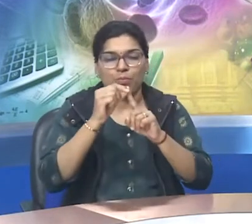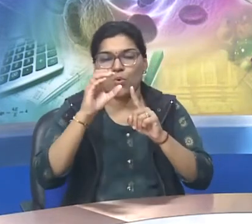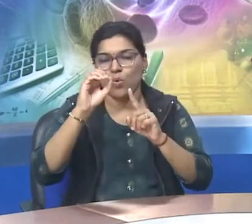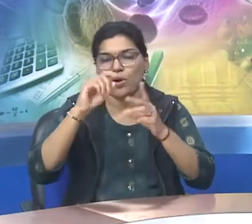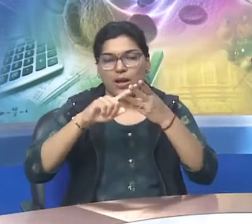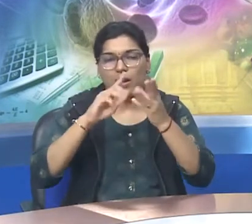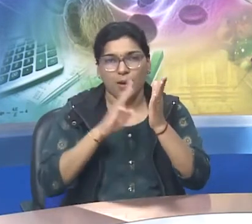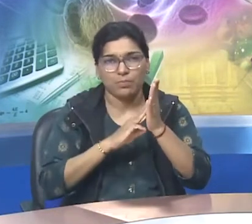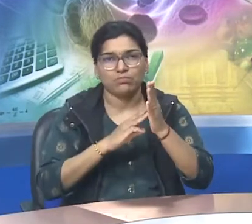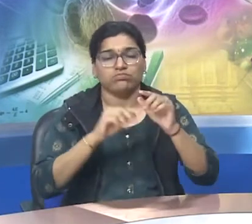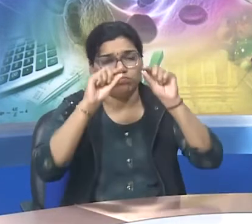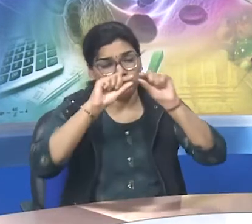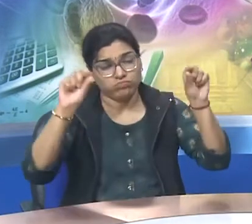This poem,